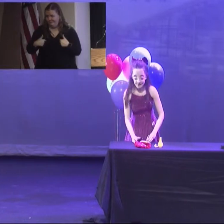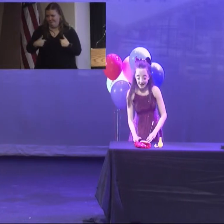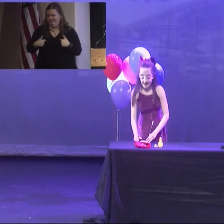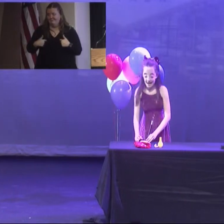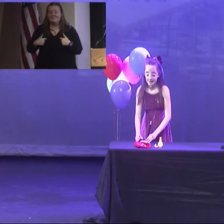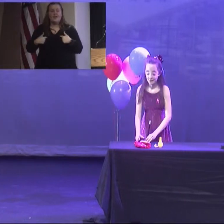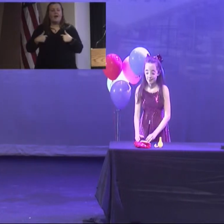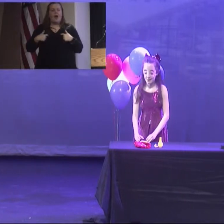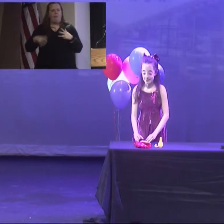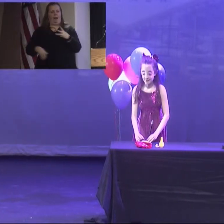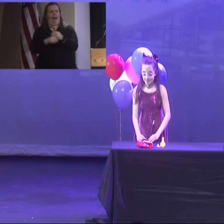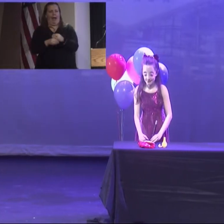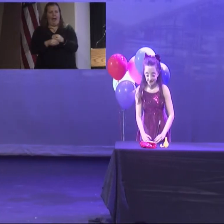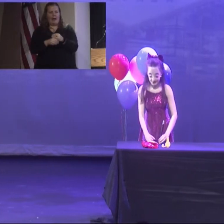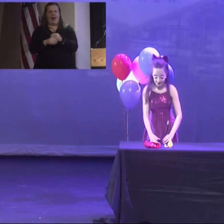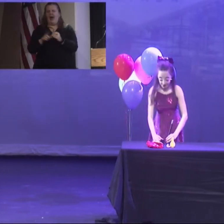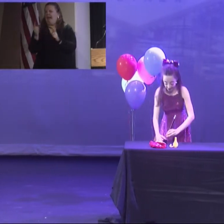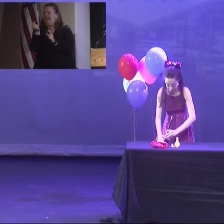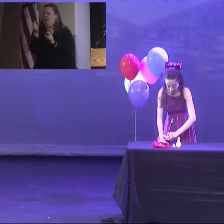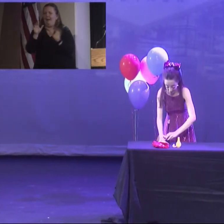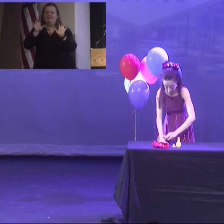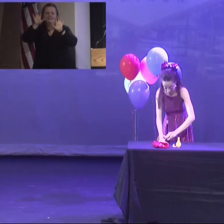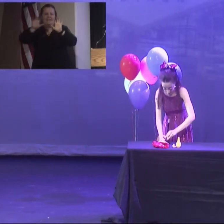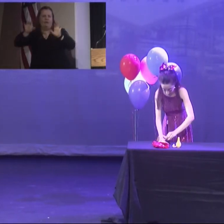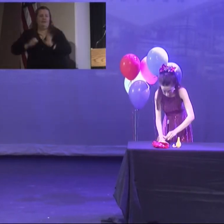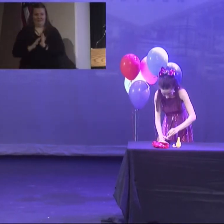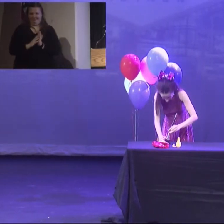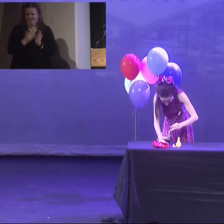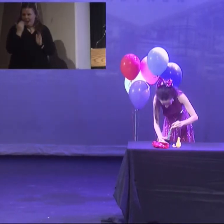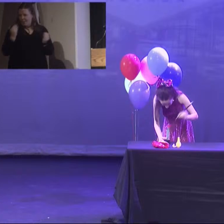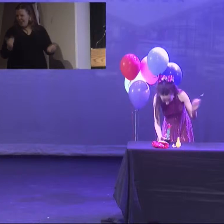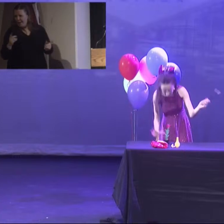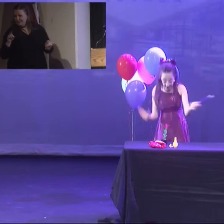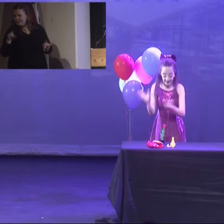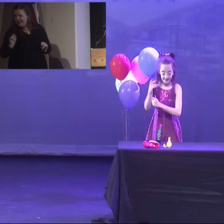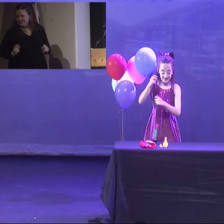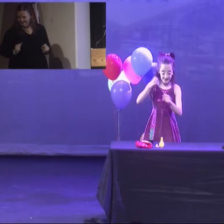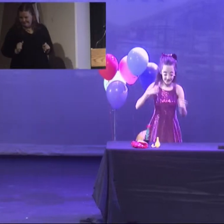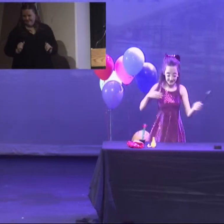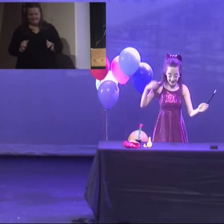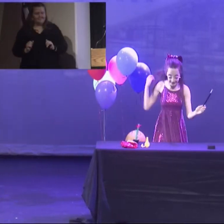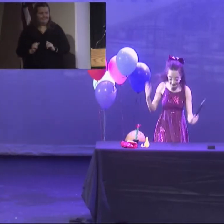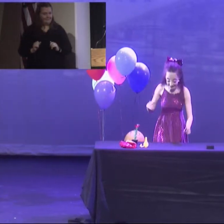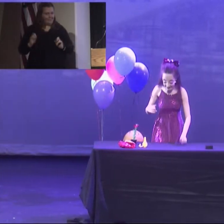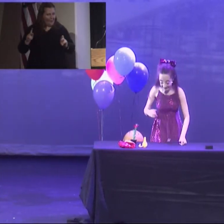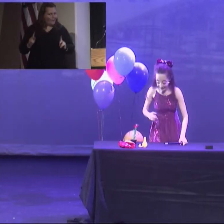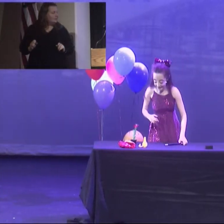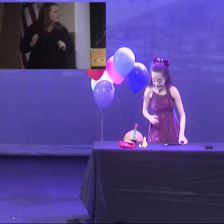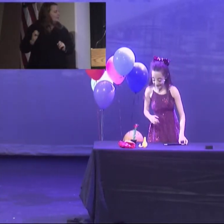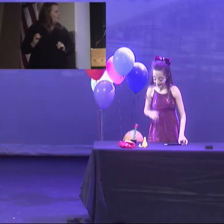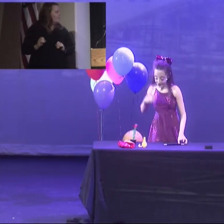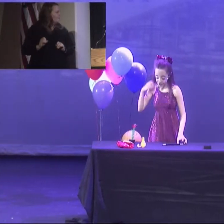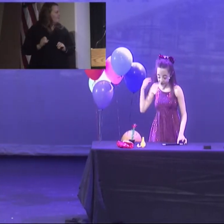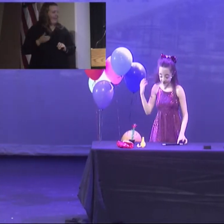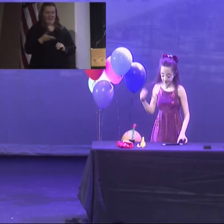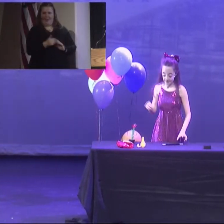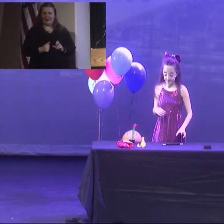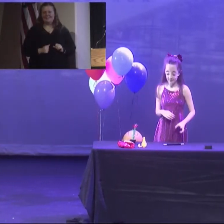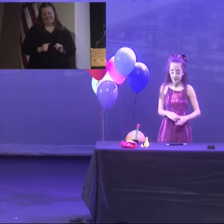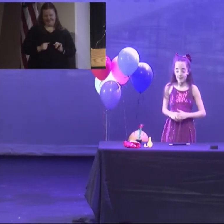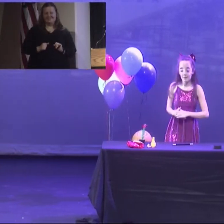is just add a little bit of decoration. So, that's what I'm about to do right now. So, there.